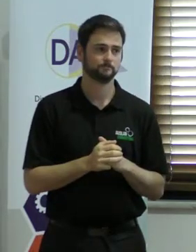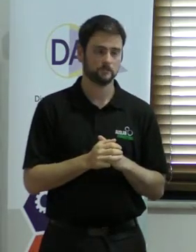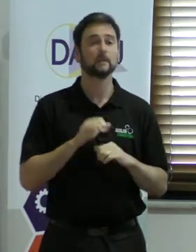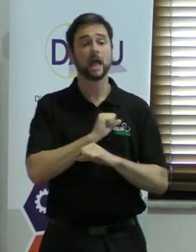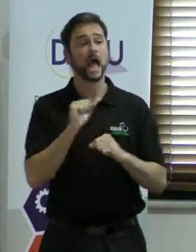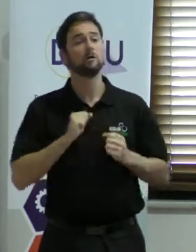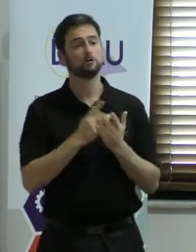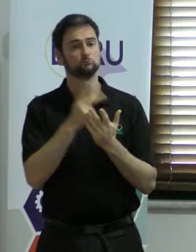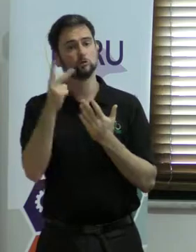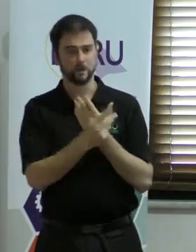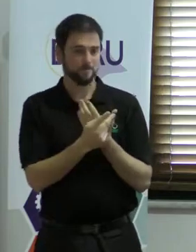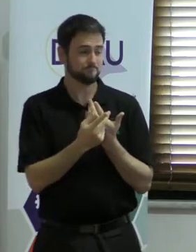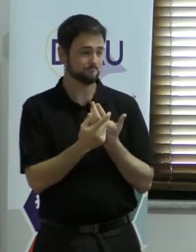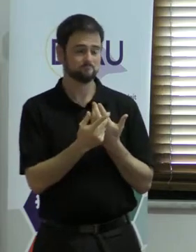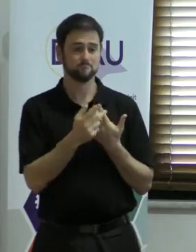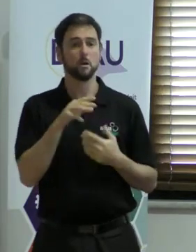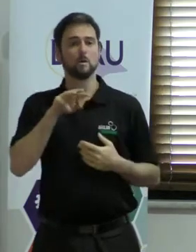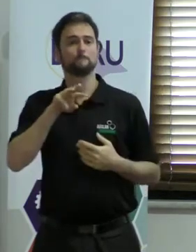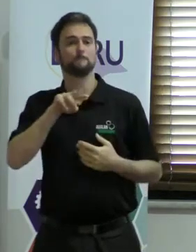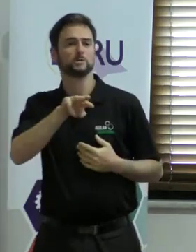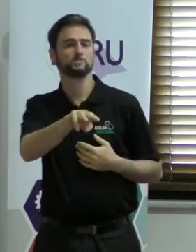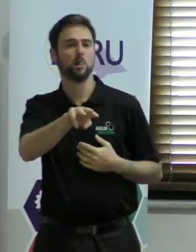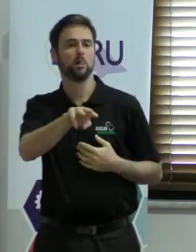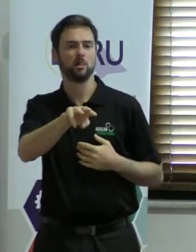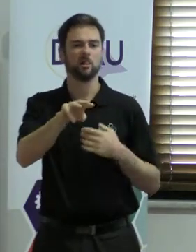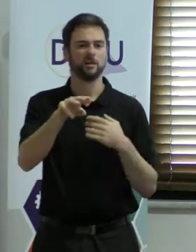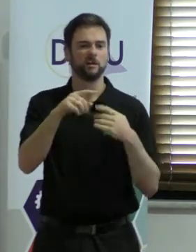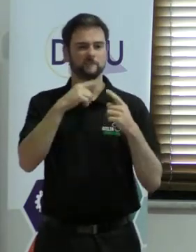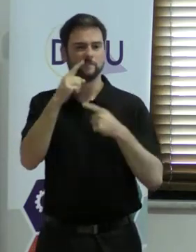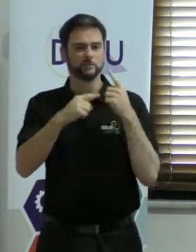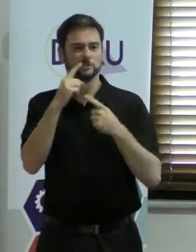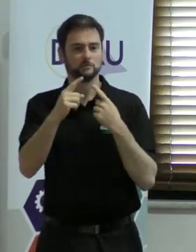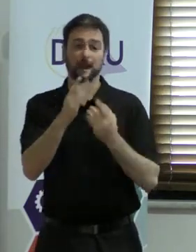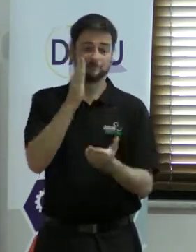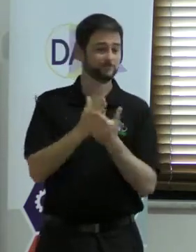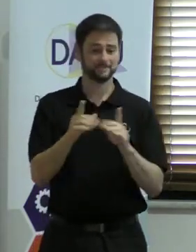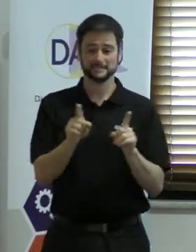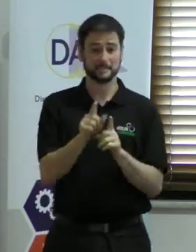program. And I think that the reason for that is because